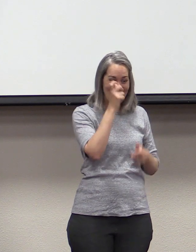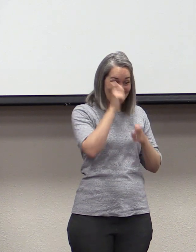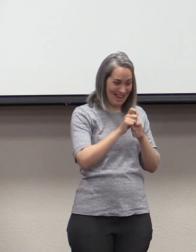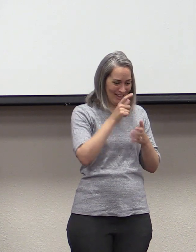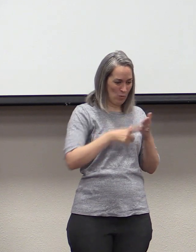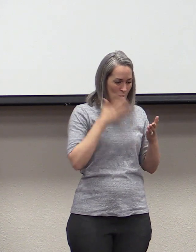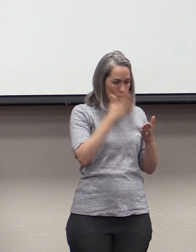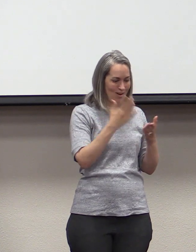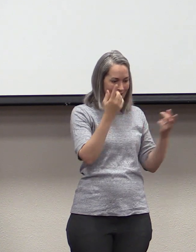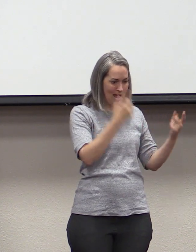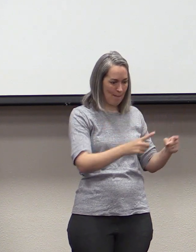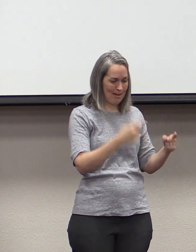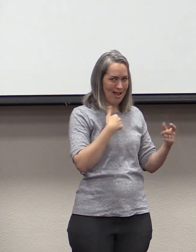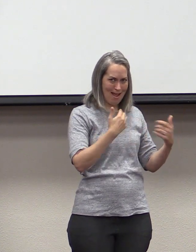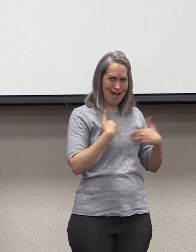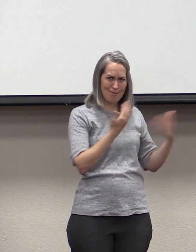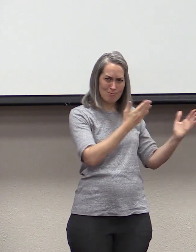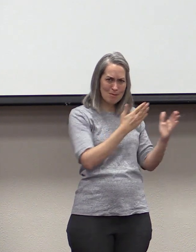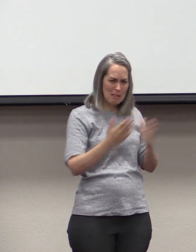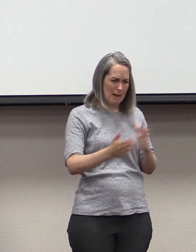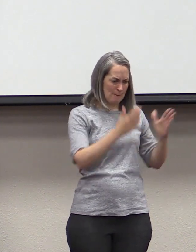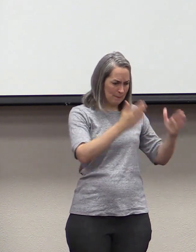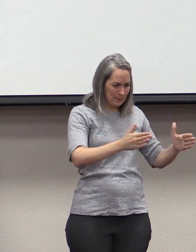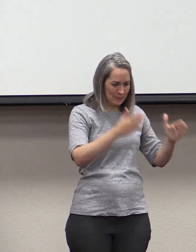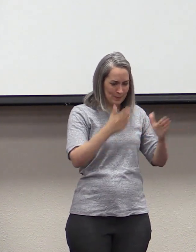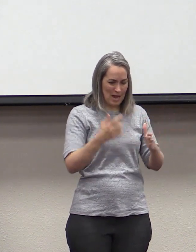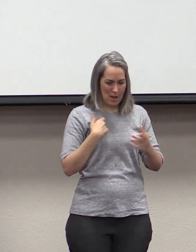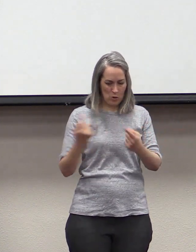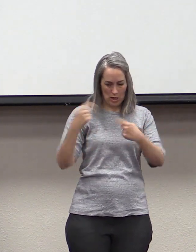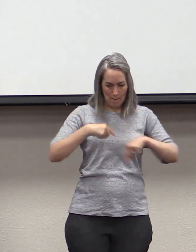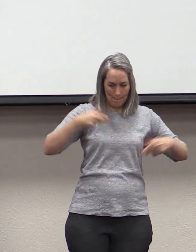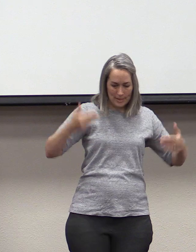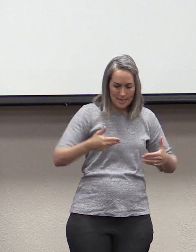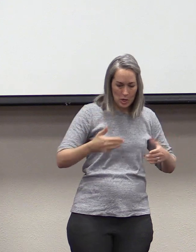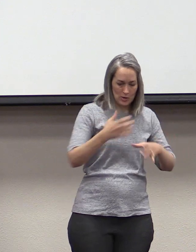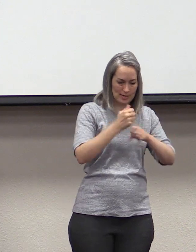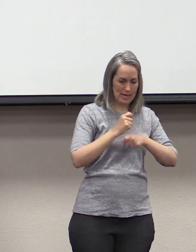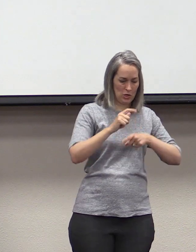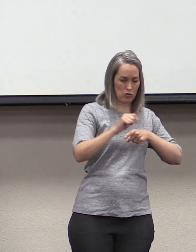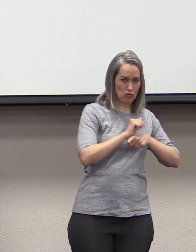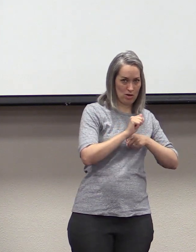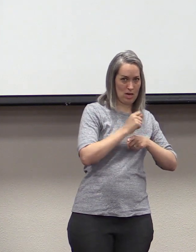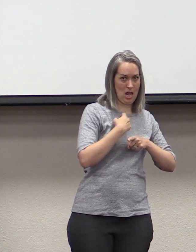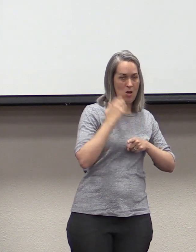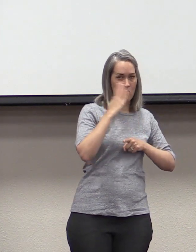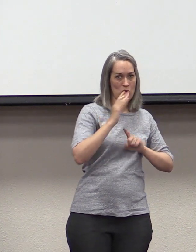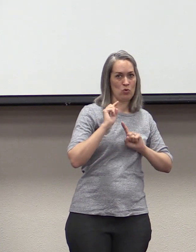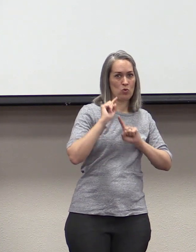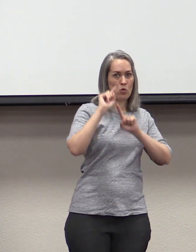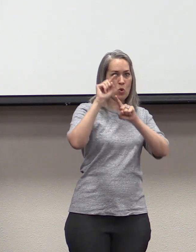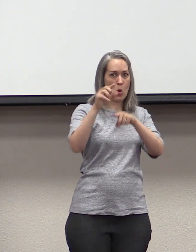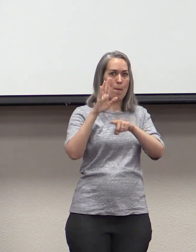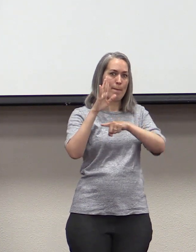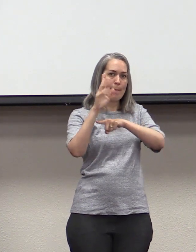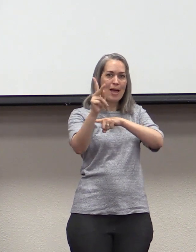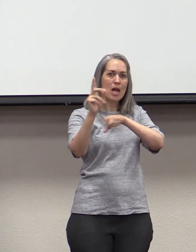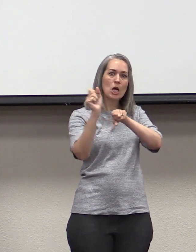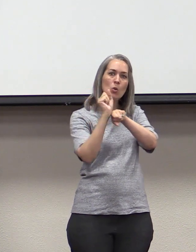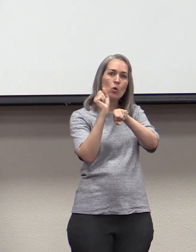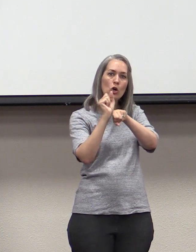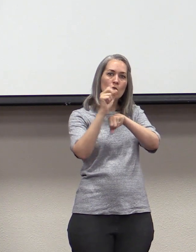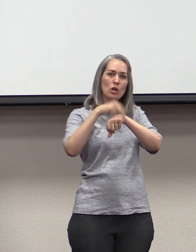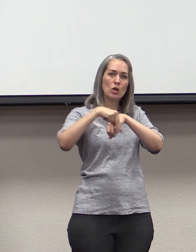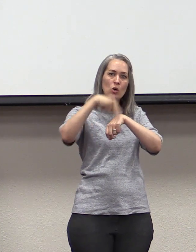happen. I had plans. I was going to come here. I was going to get some training, and we were going to go back and work in